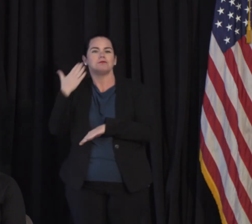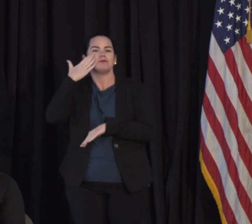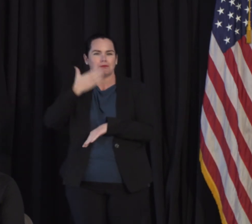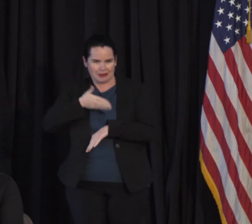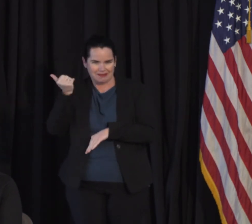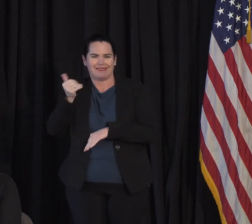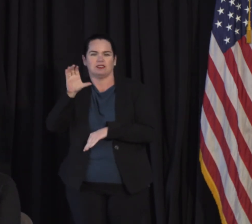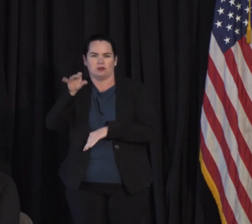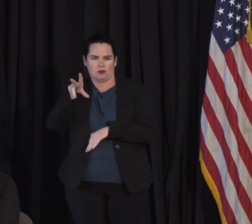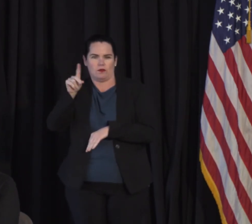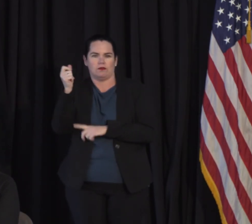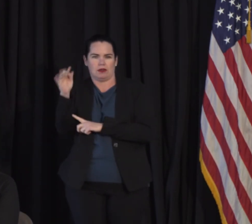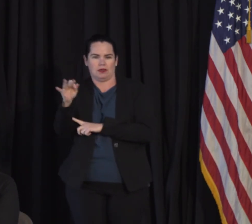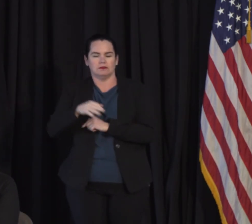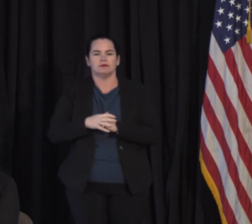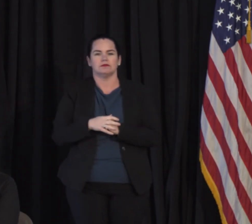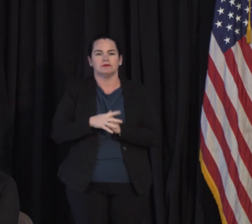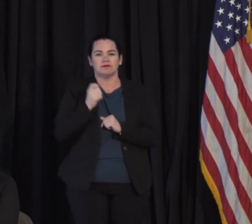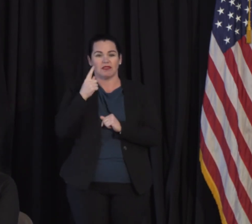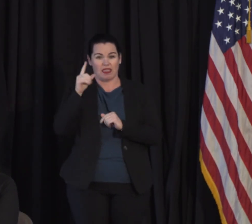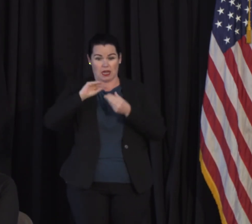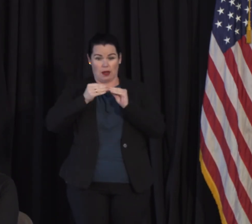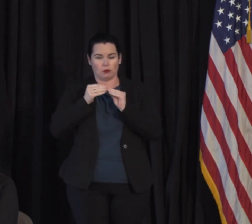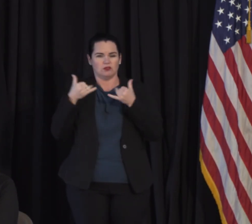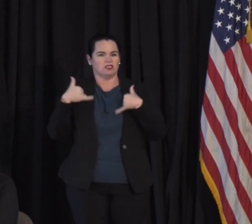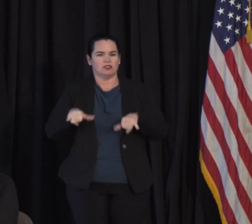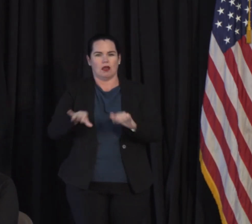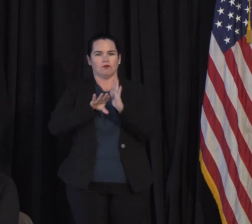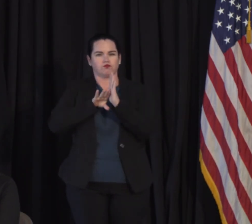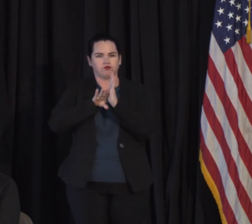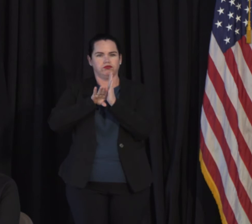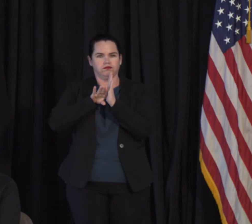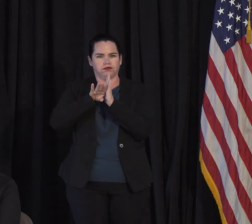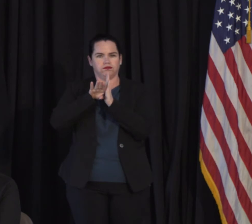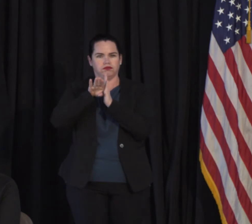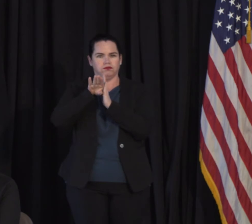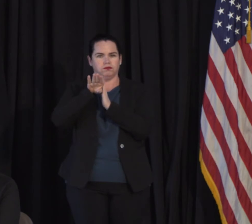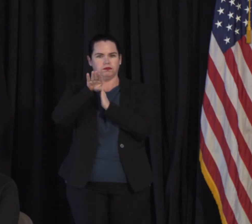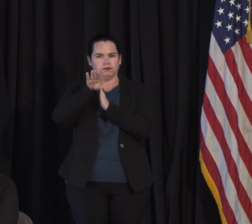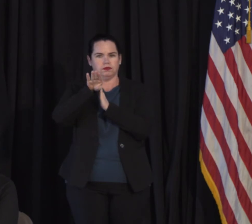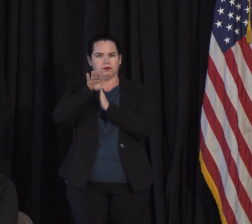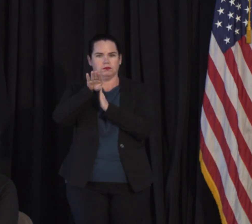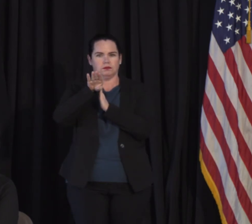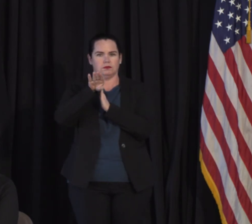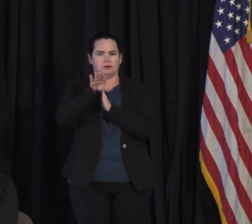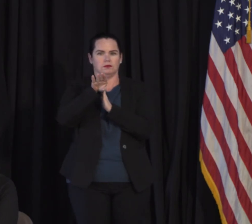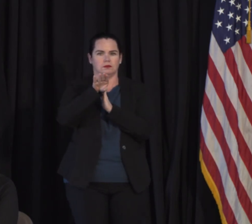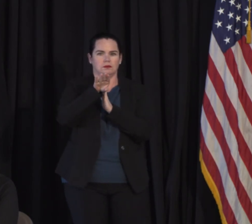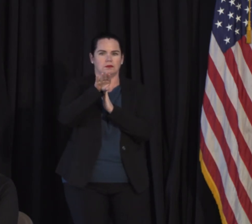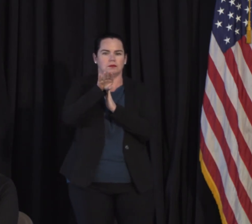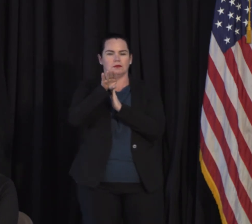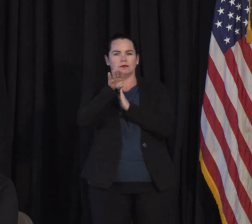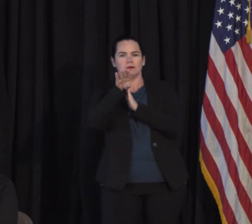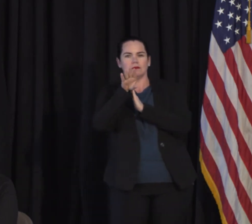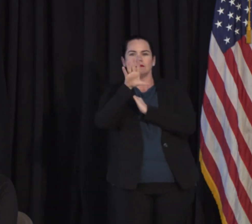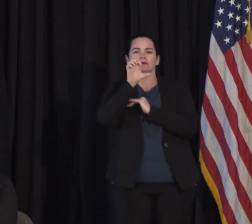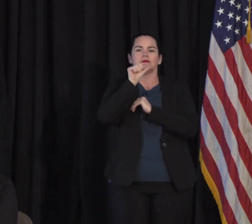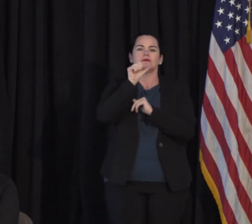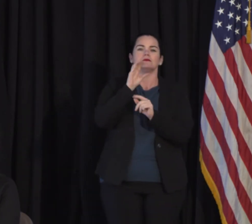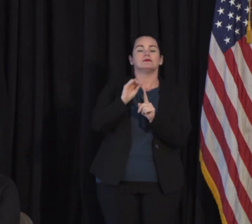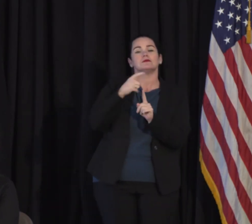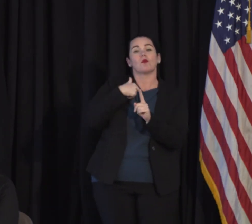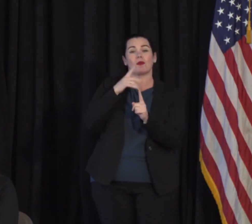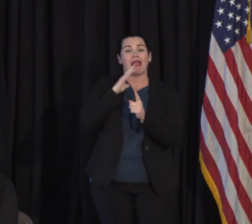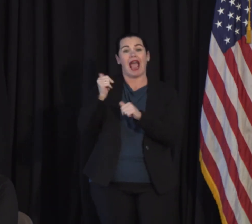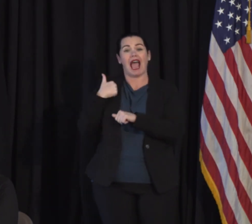these numbers are rising, and we have our drive-through testing for Tri-County residents at the State Fairgrounds. And in fact, early